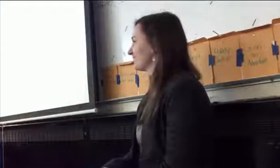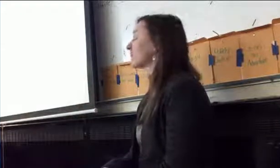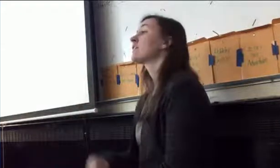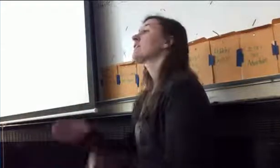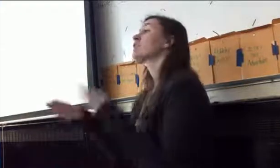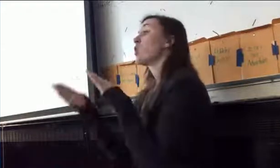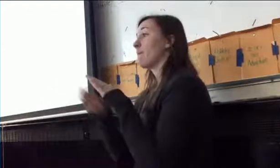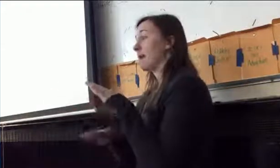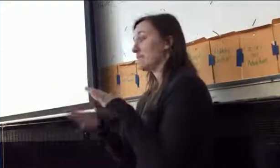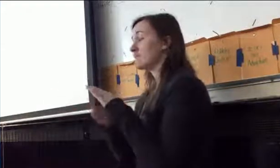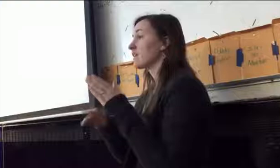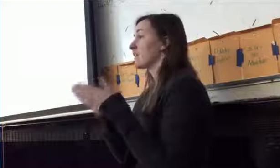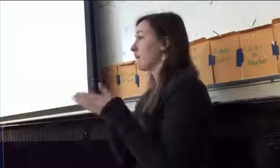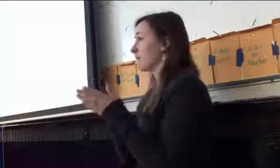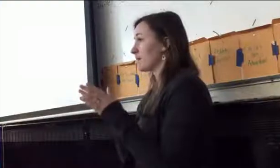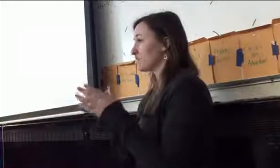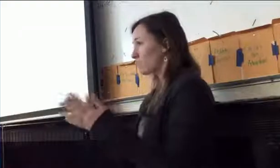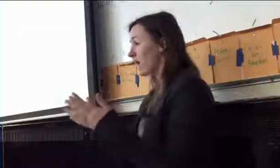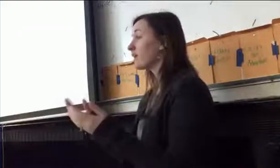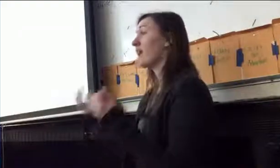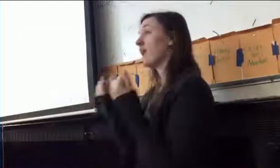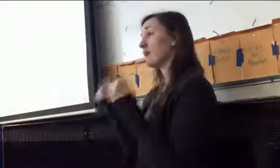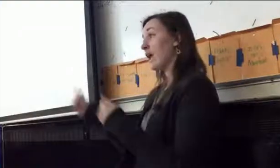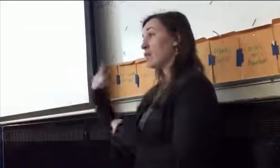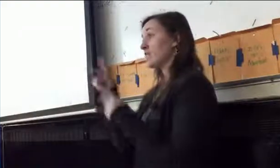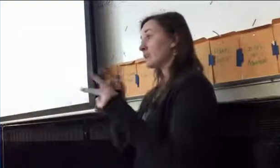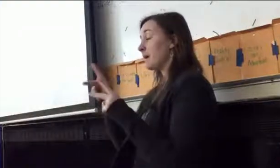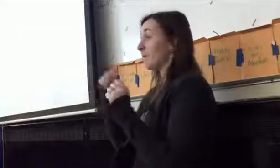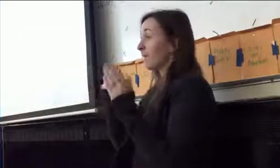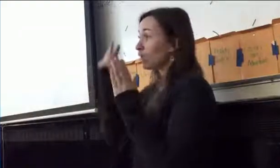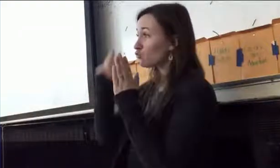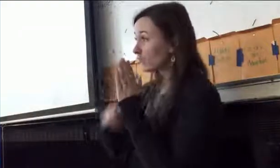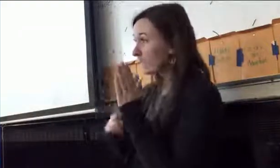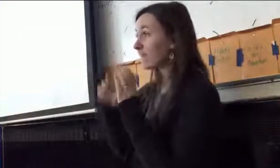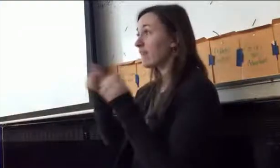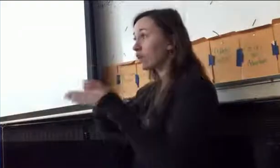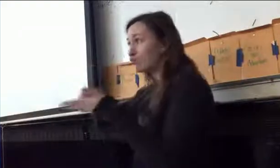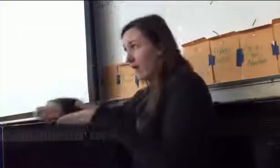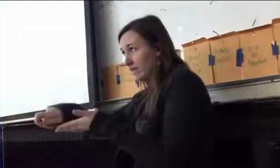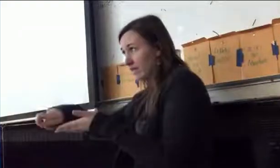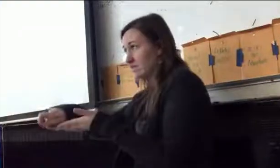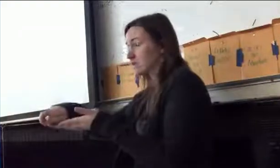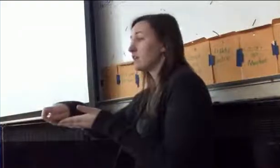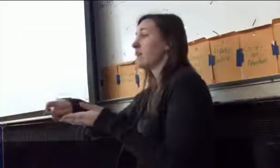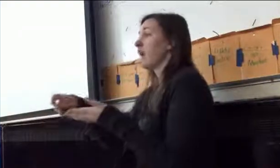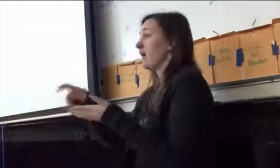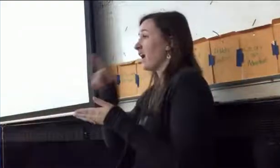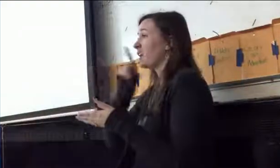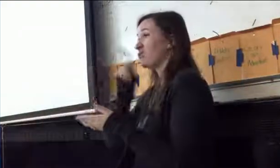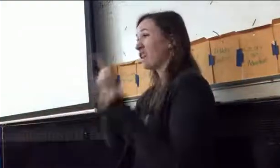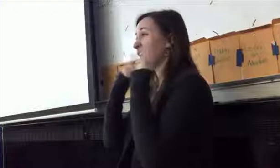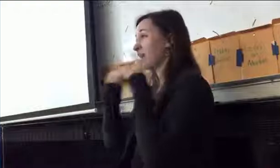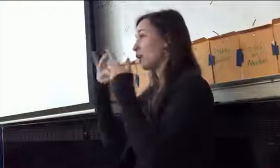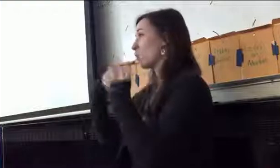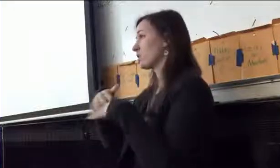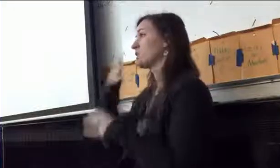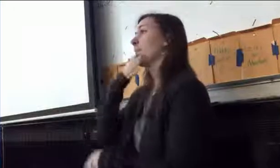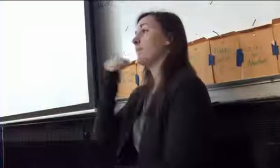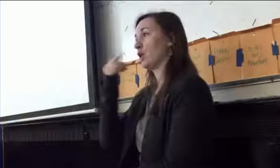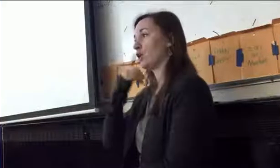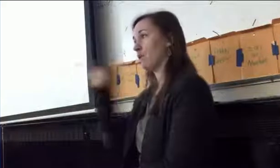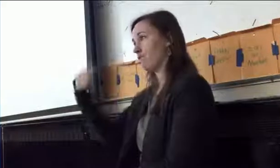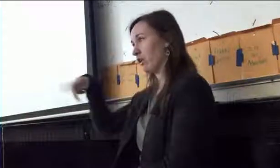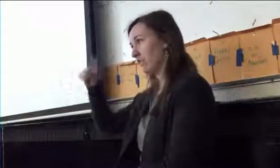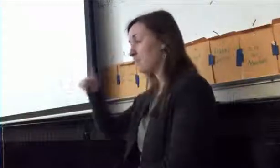So basically what this allows you to do is now these people can read, now these people can write, and it ends up working out a lot better for them.